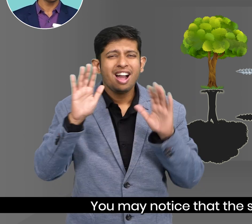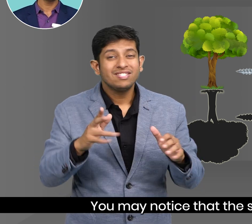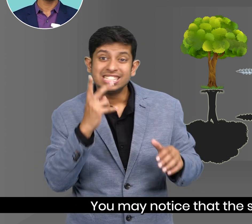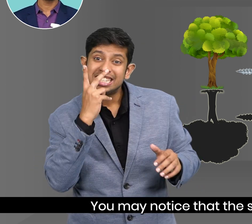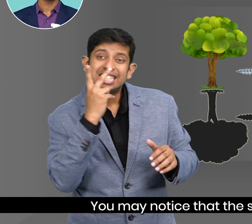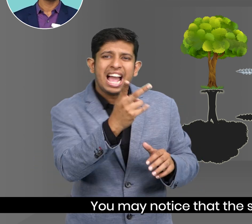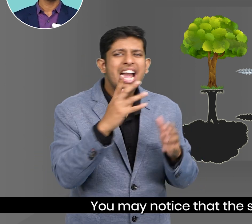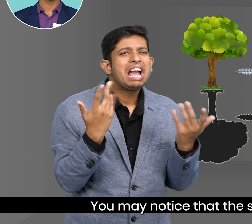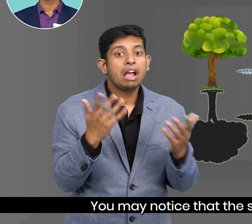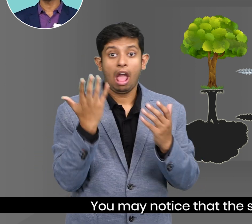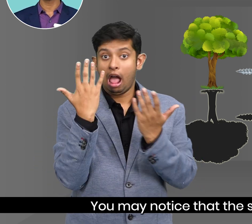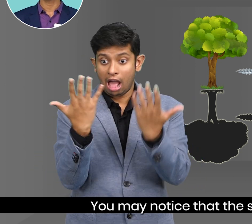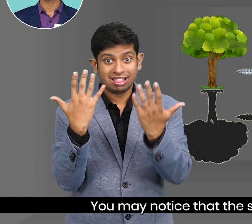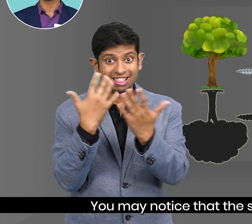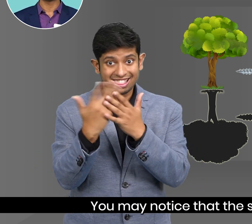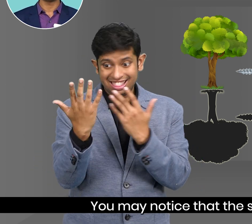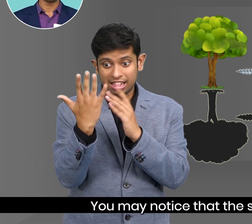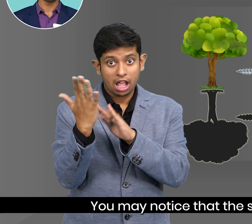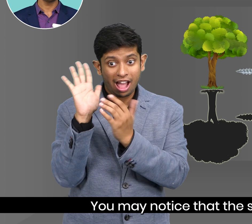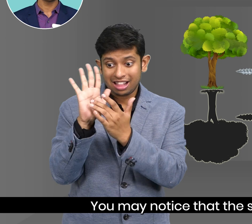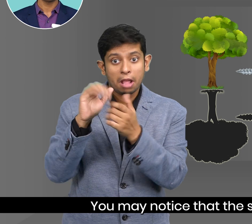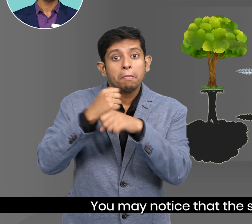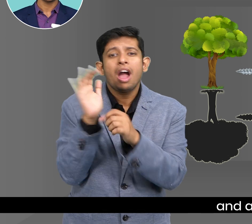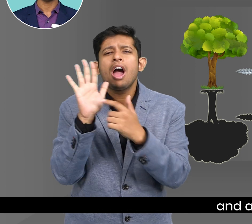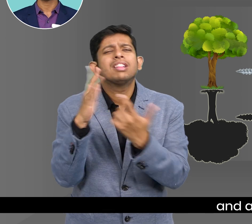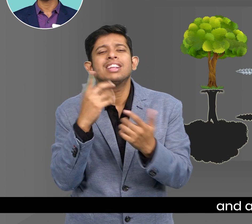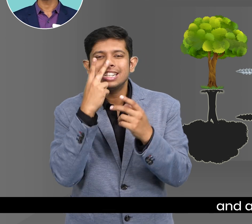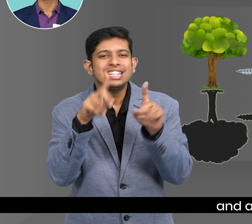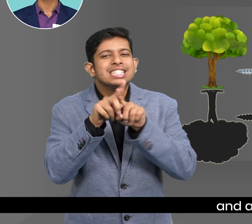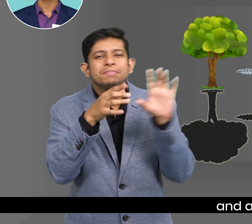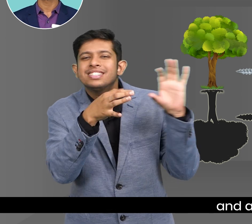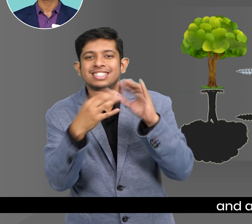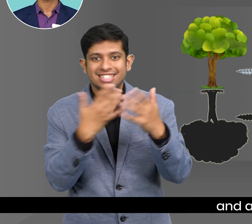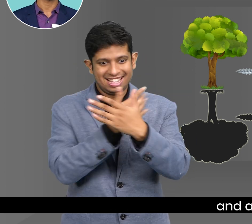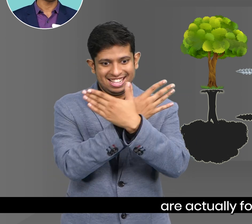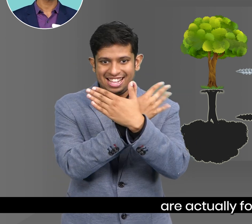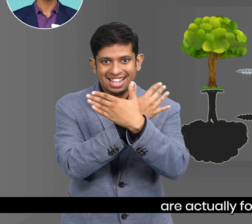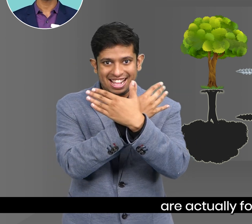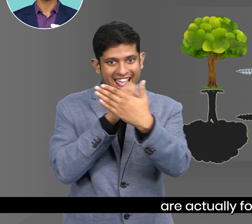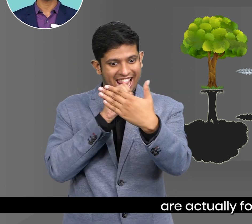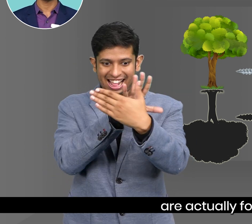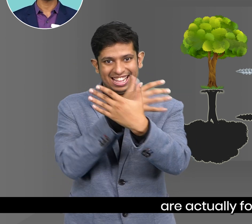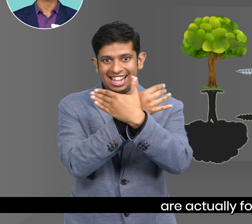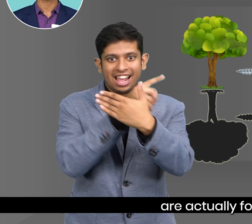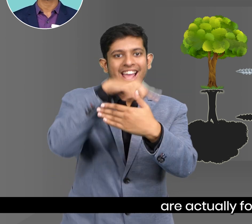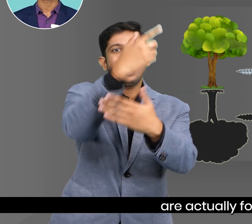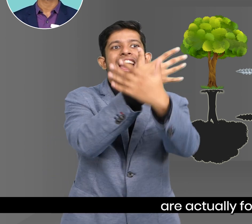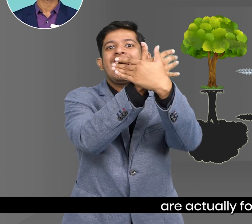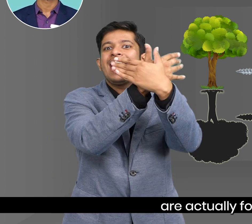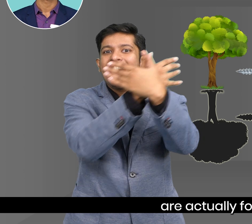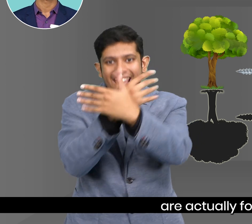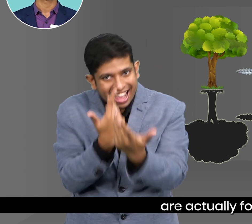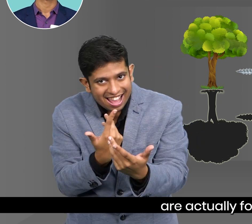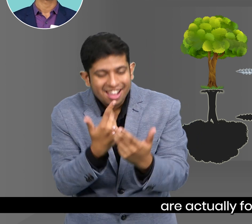You may notice that the shadows that look like birds and animals are actually formed by hands.